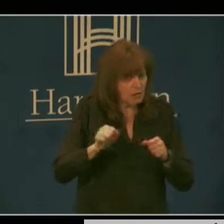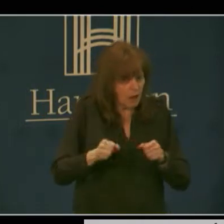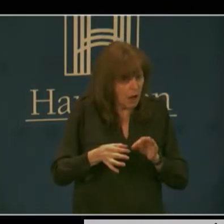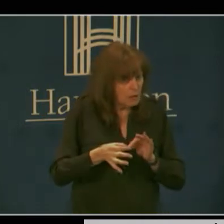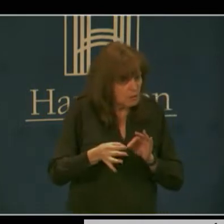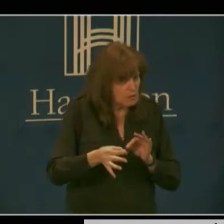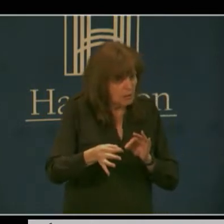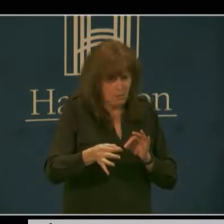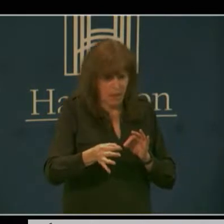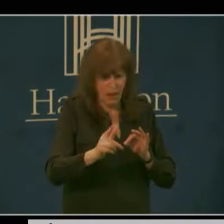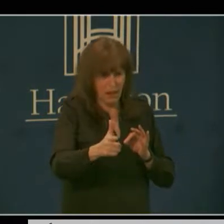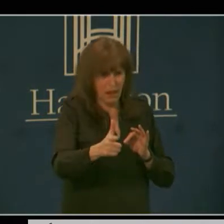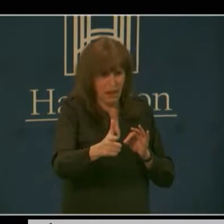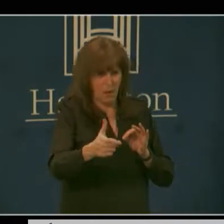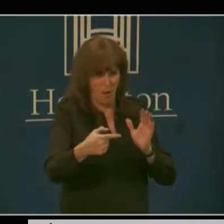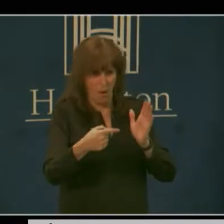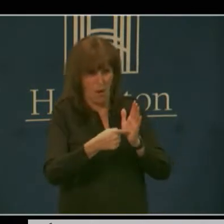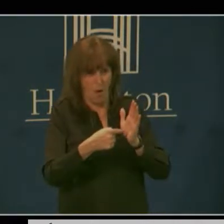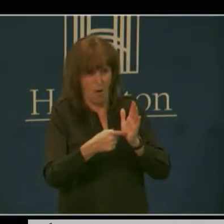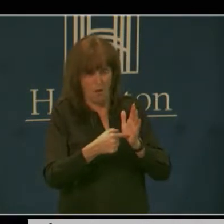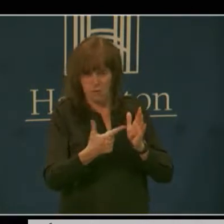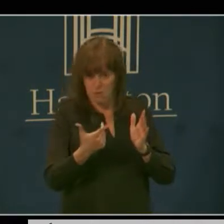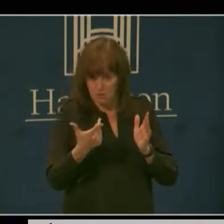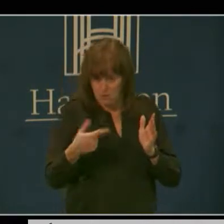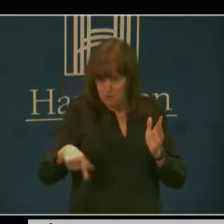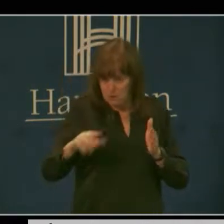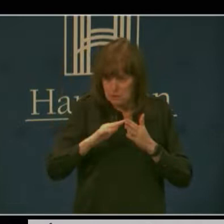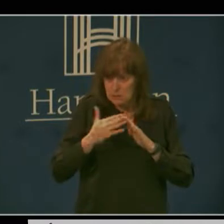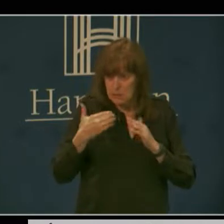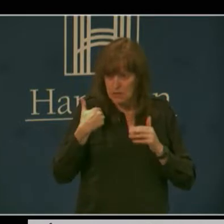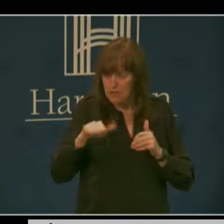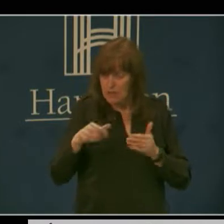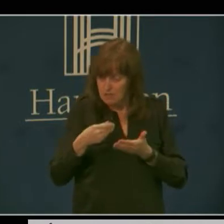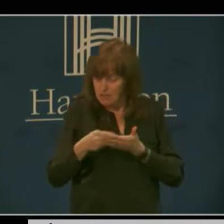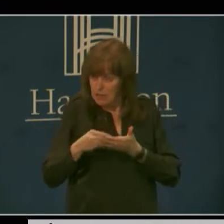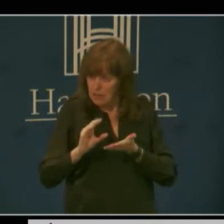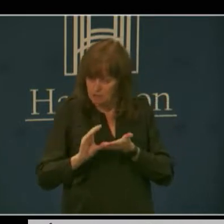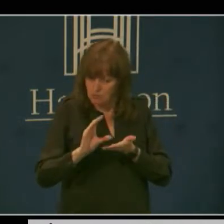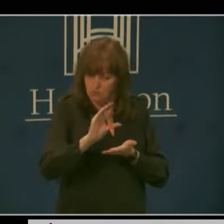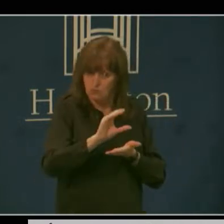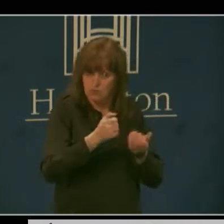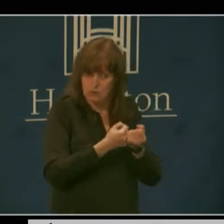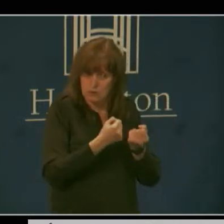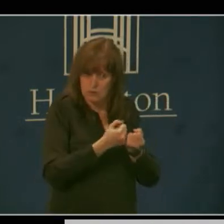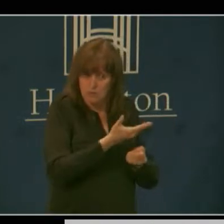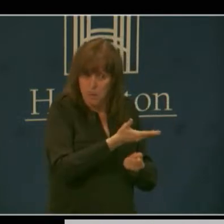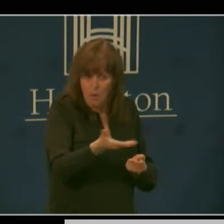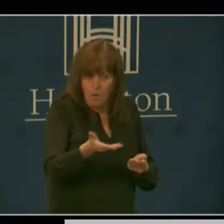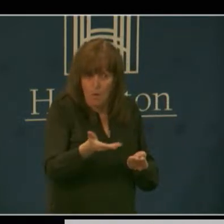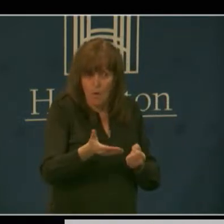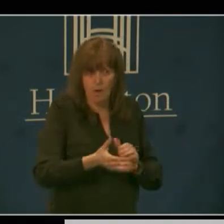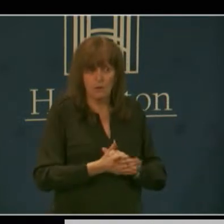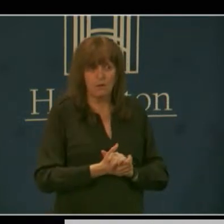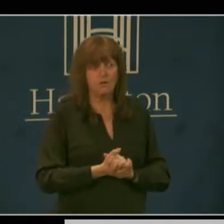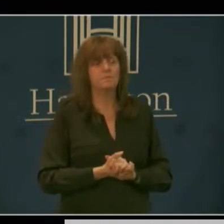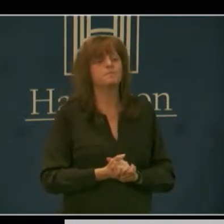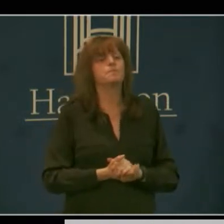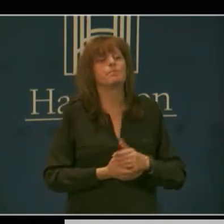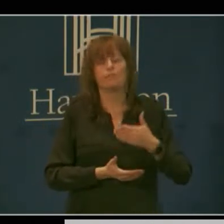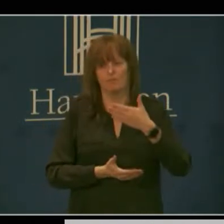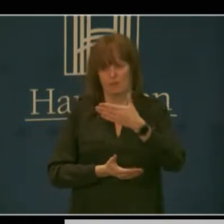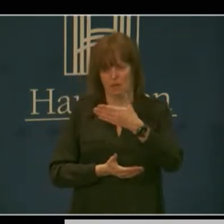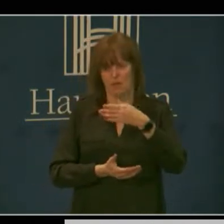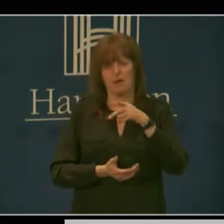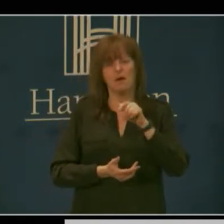help? So my help right now is coming from senior levels of government, and it was really good to hear today